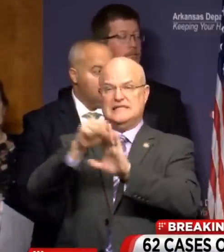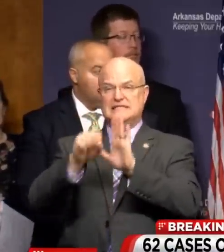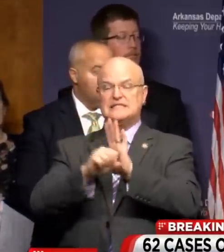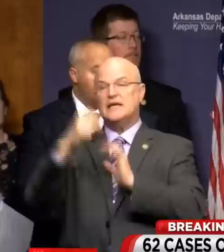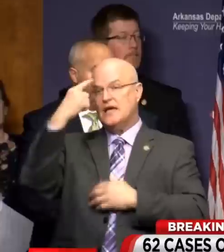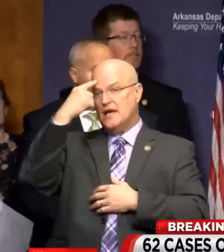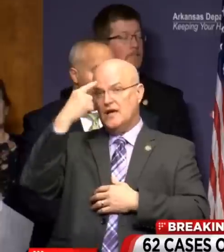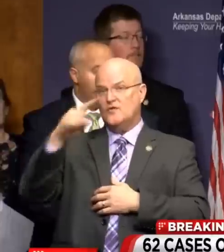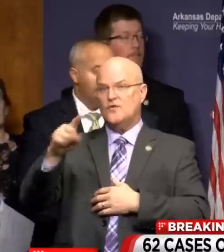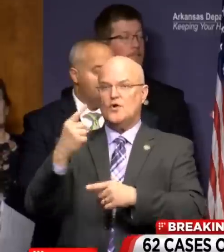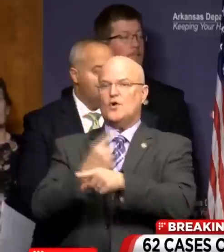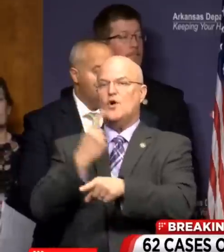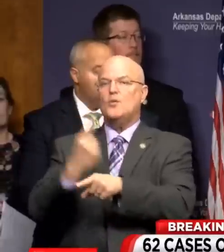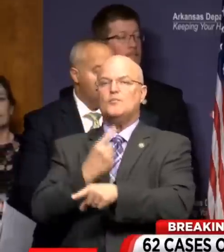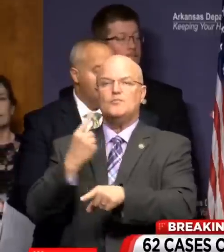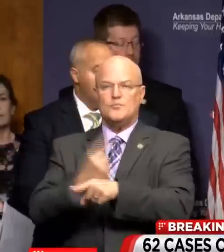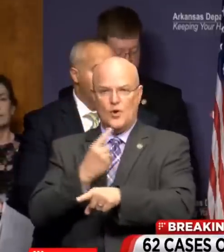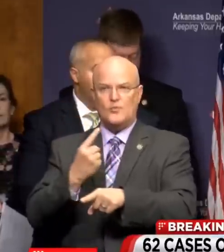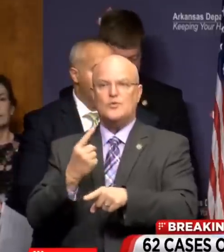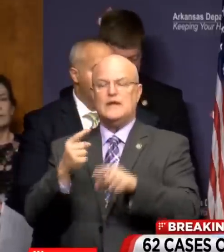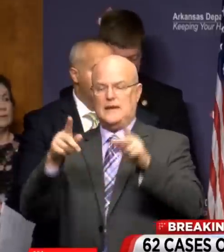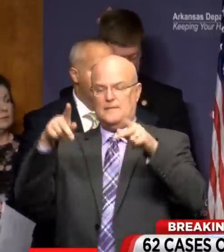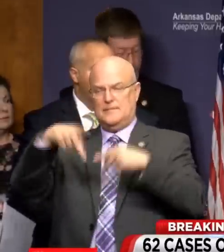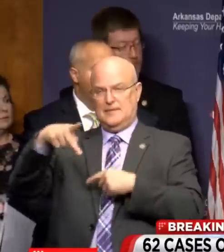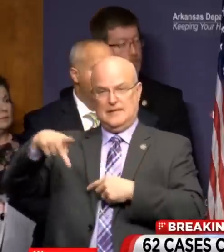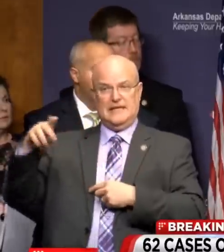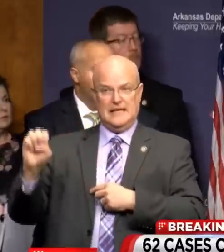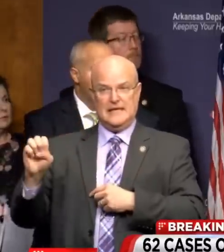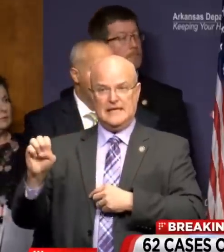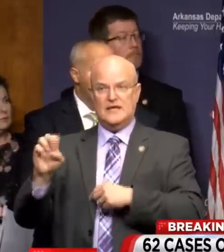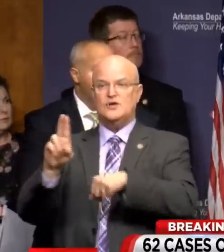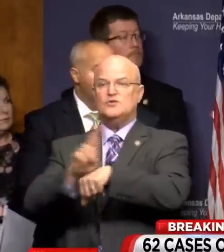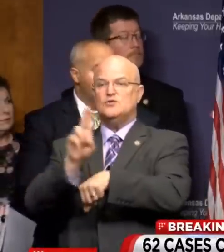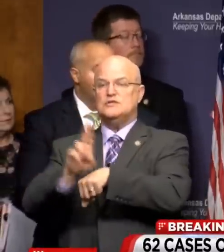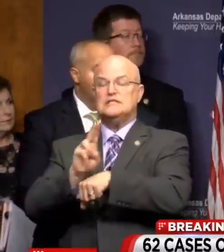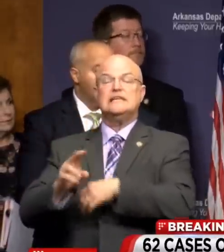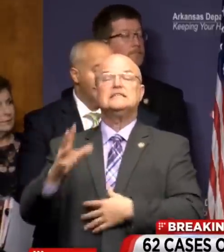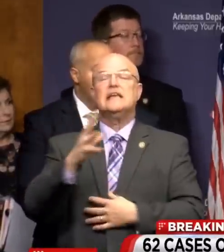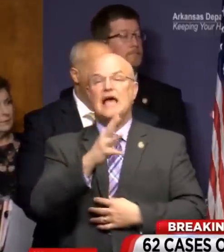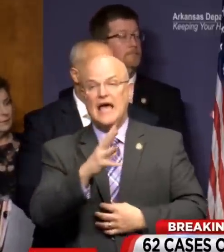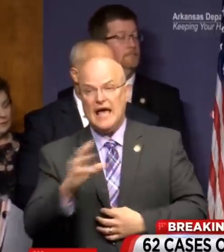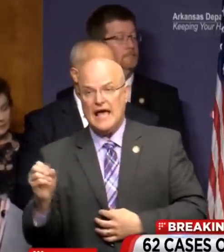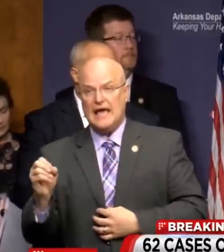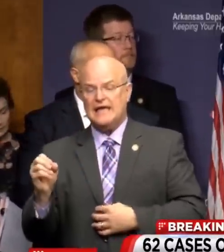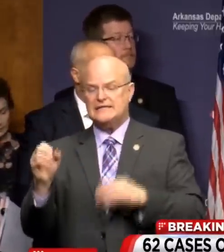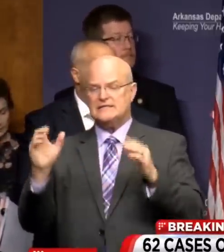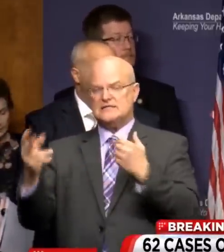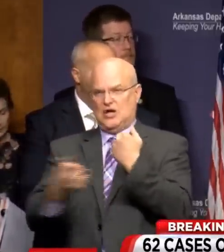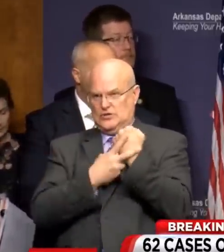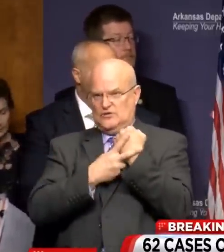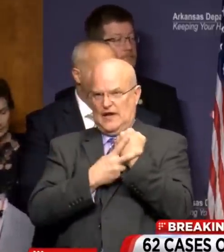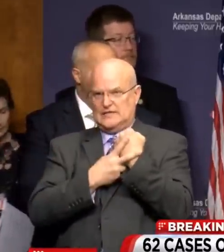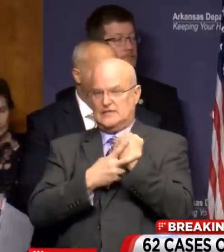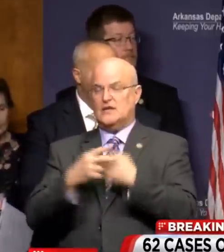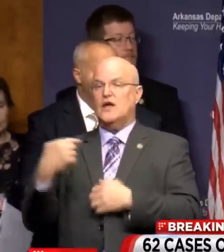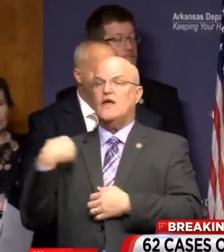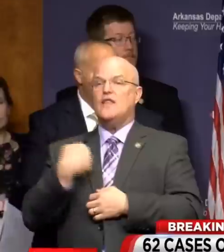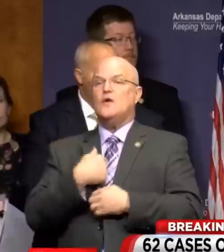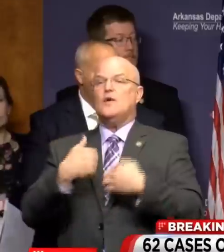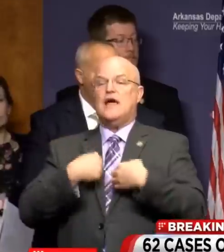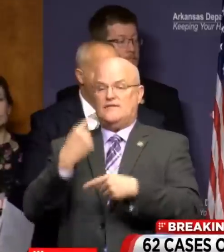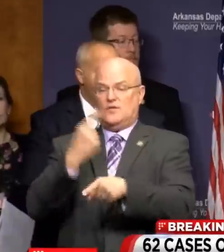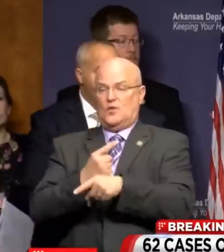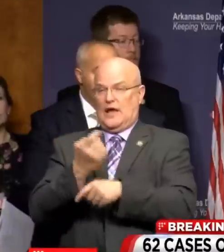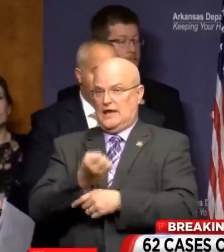for appropriate personal protective equipment utilization and conservation, so that we have the